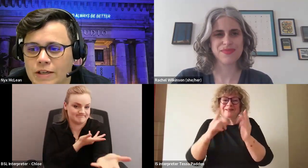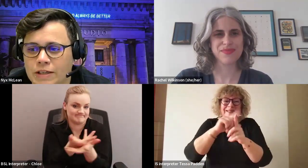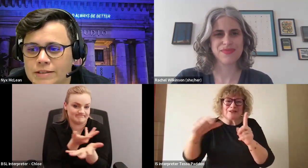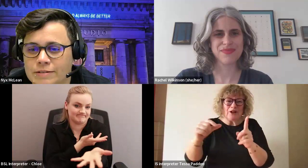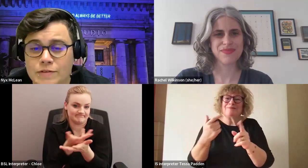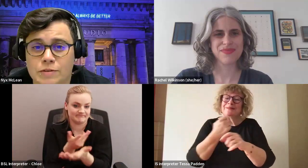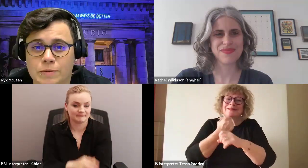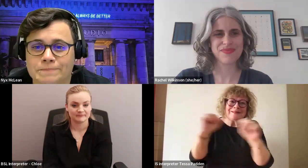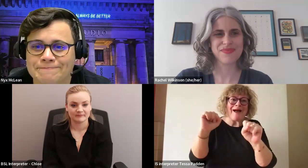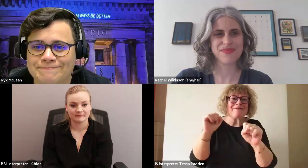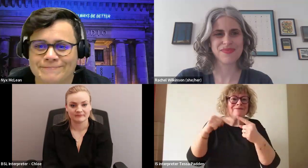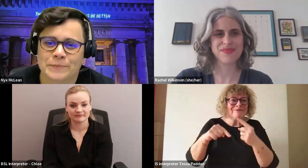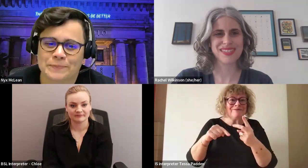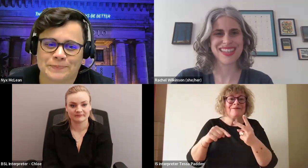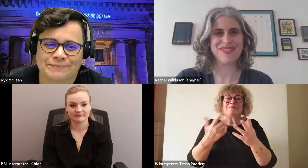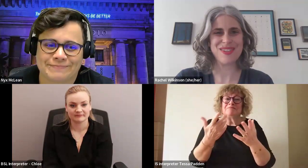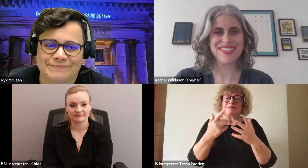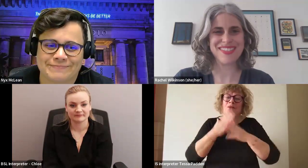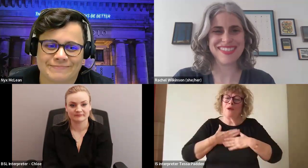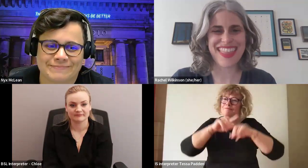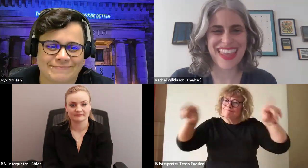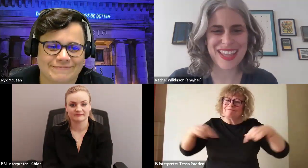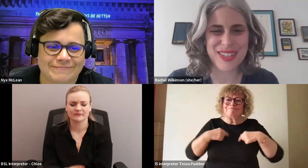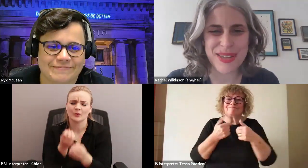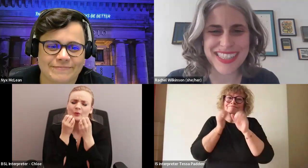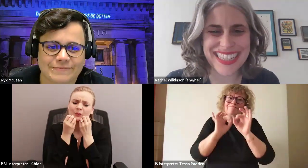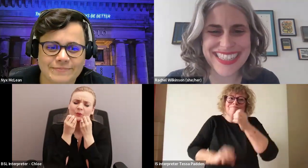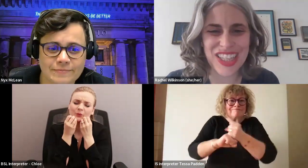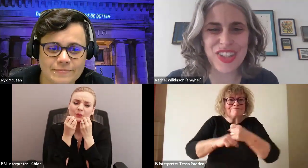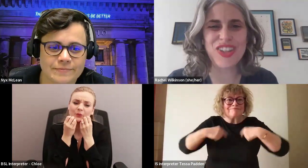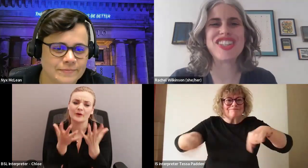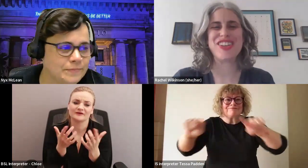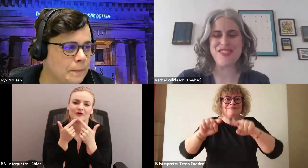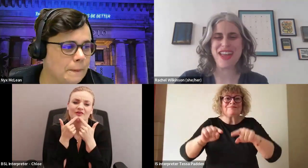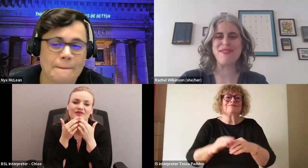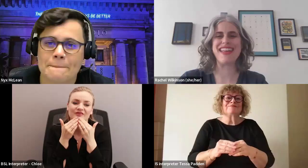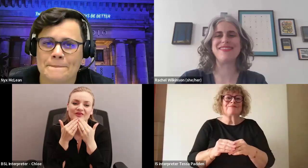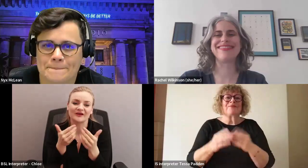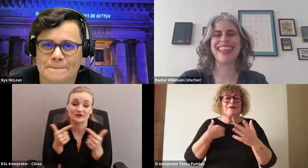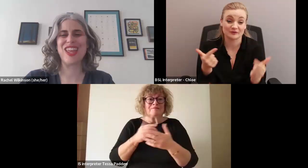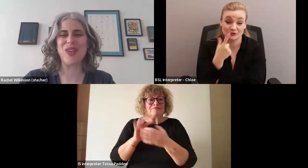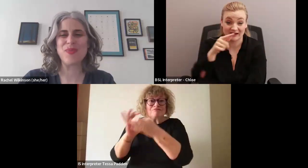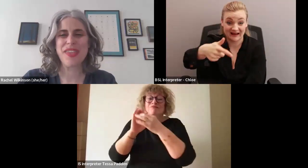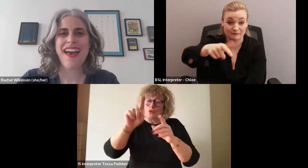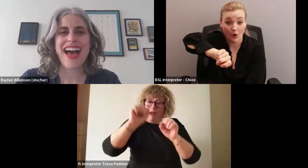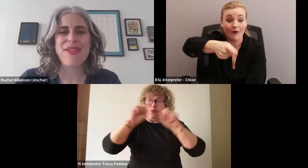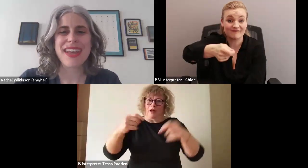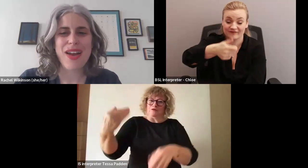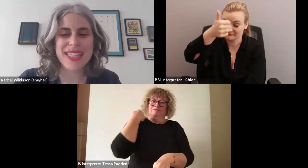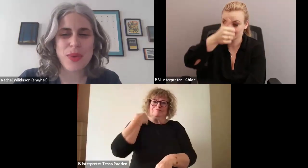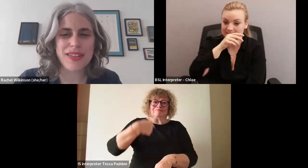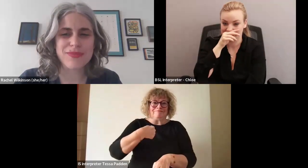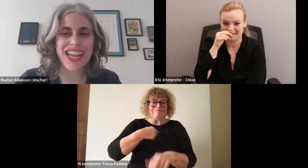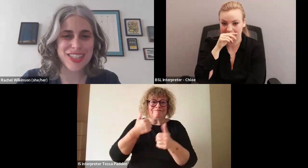would love to have that conversation with me. Cool. Wonderful. Thank you so much, Nix. You could turn off your camera now. Thank you. I